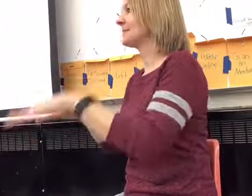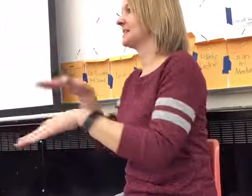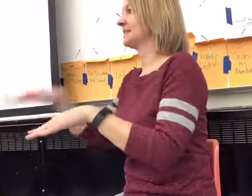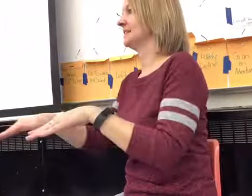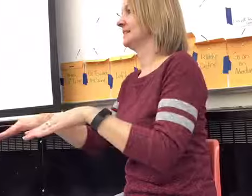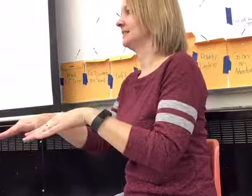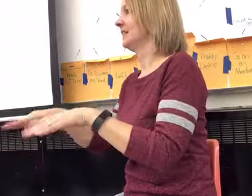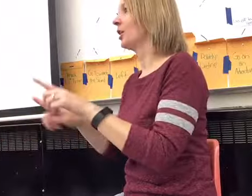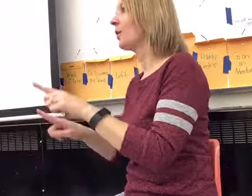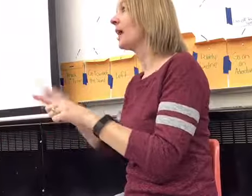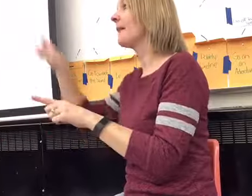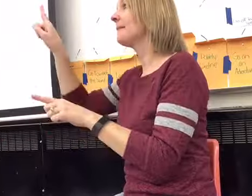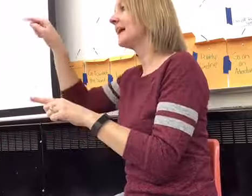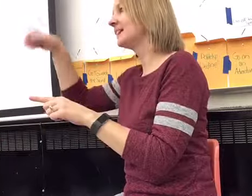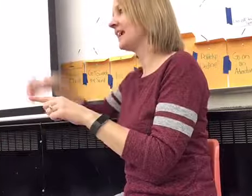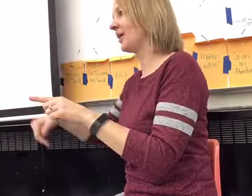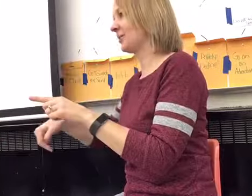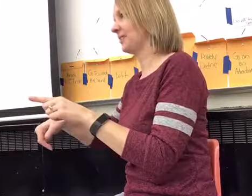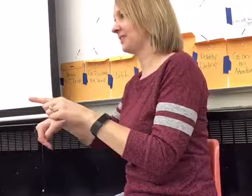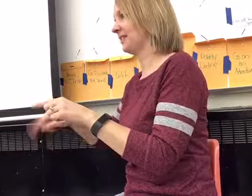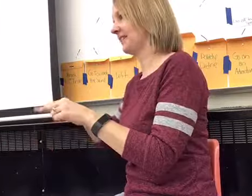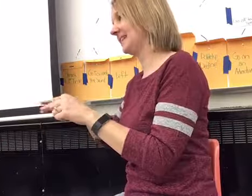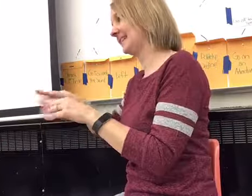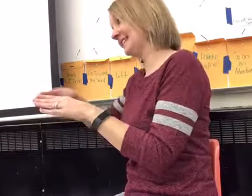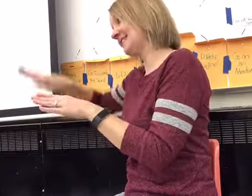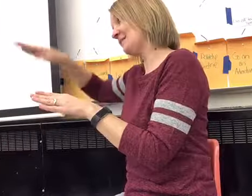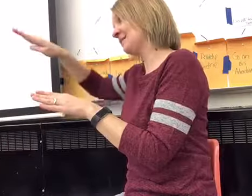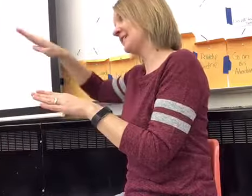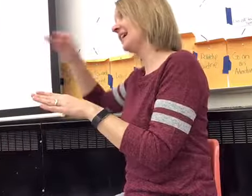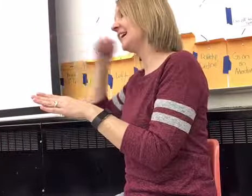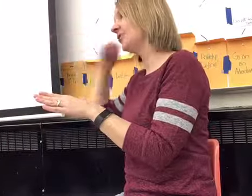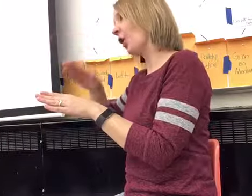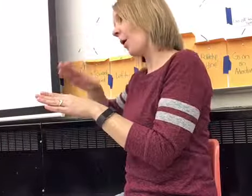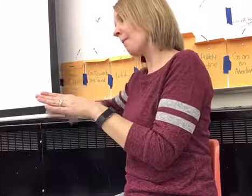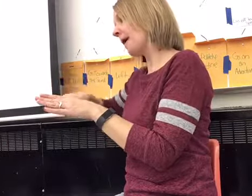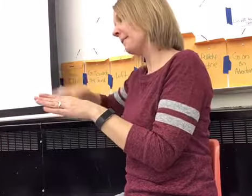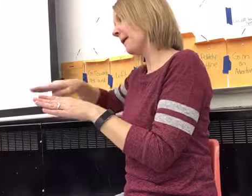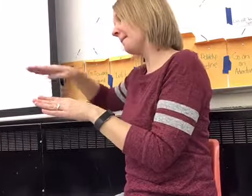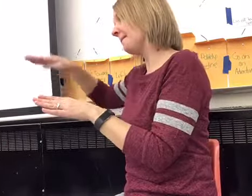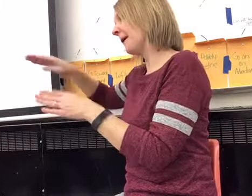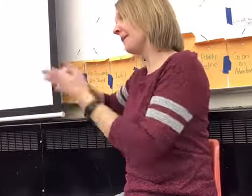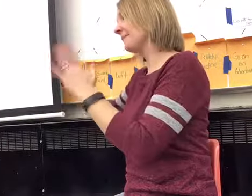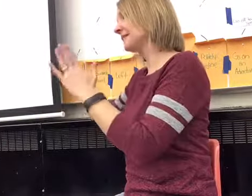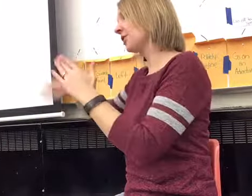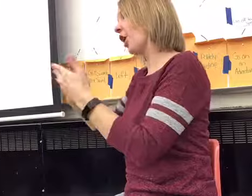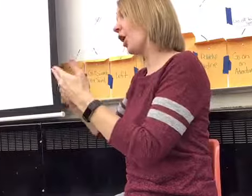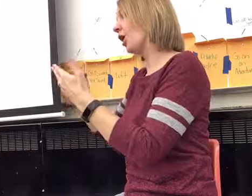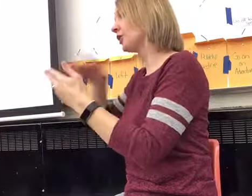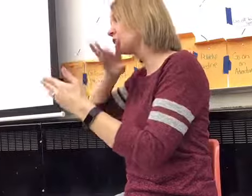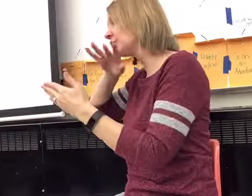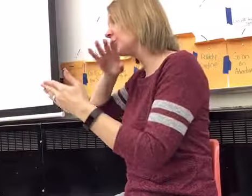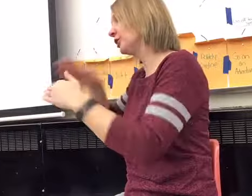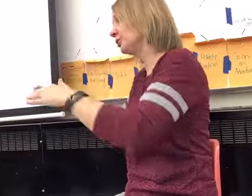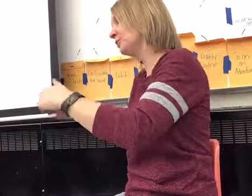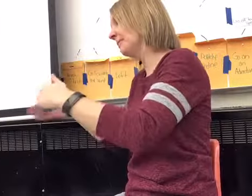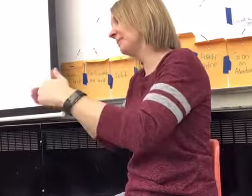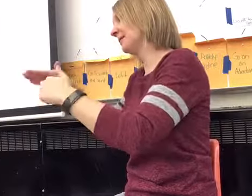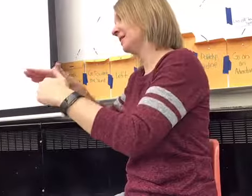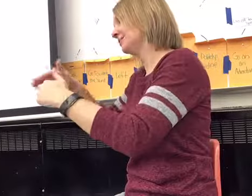going up and down the steps. Now, if you sweep from bottom up, you sweep all the dirt right back to where you just swept it off. So you go from